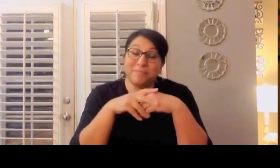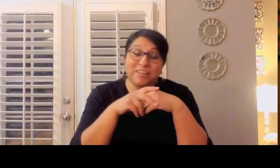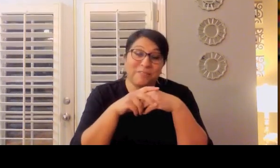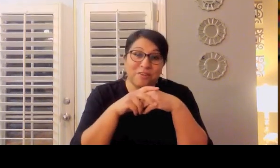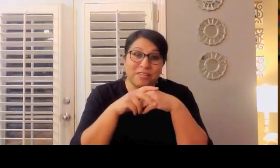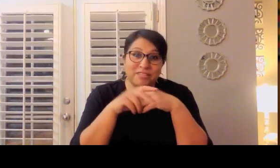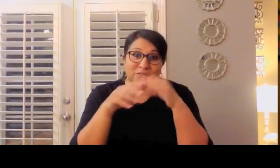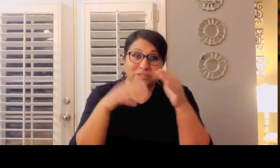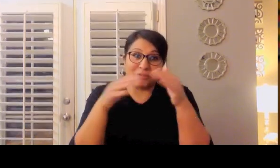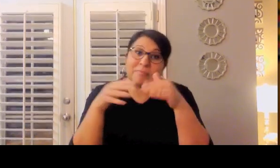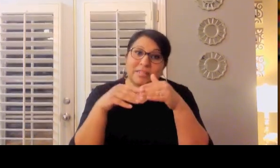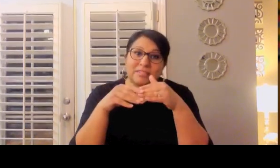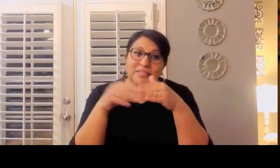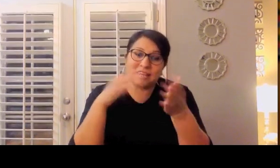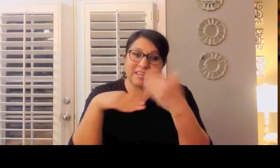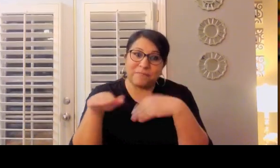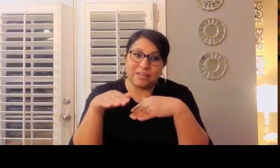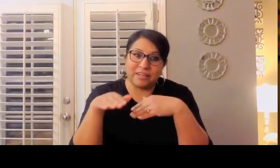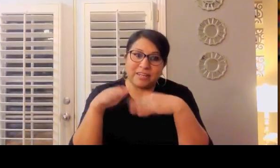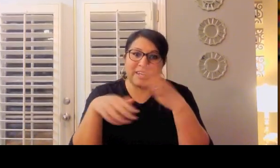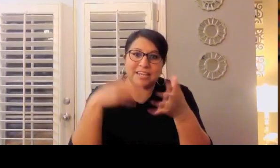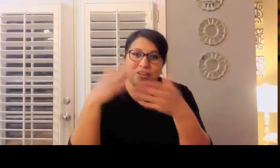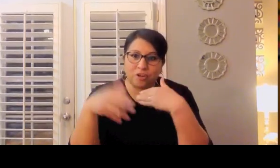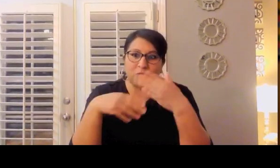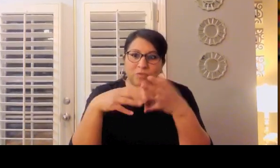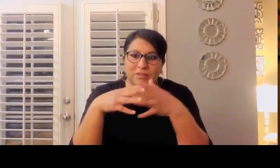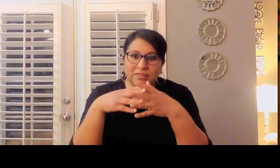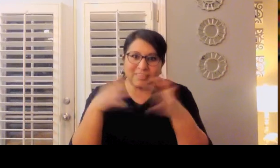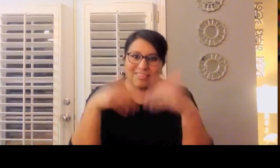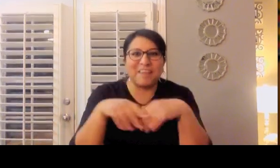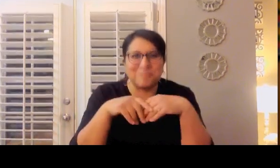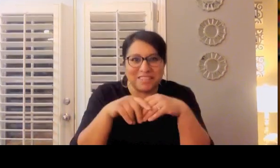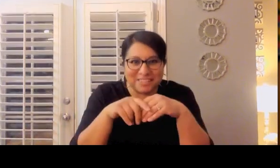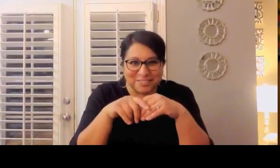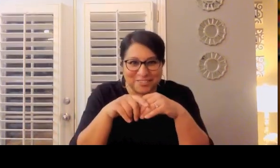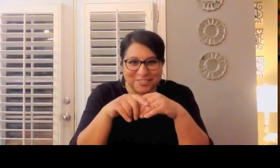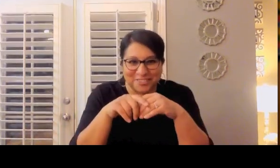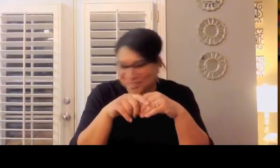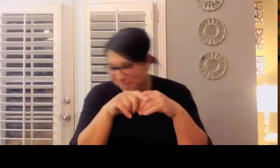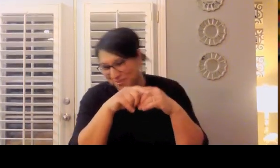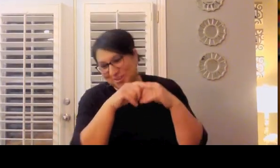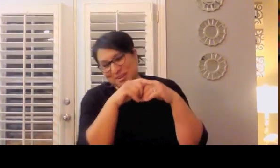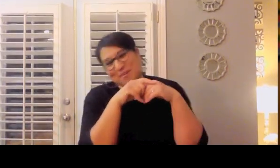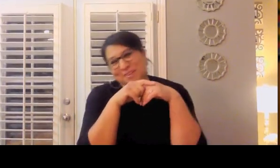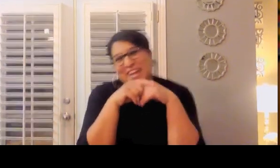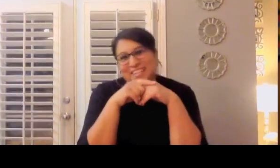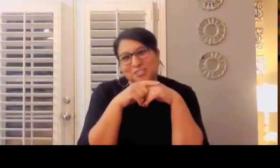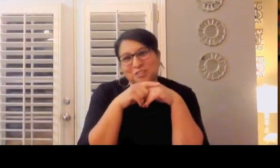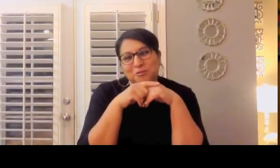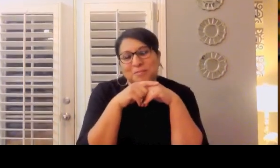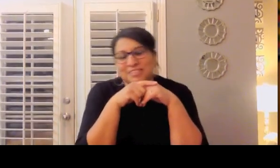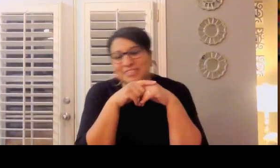you give me enough notice, 2 to 3 months, then I can fit it in and I know that I have to be in town to do that order. Right.